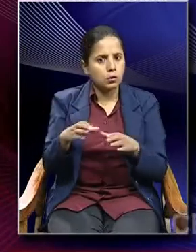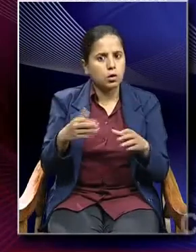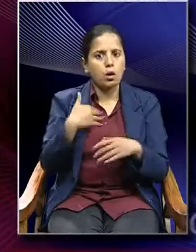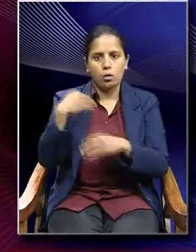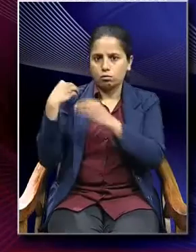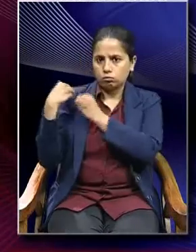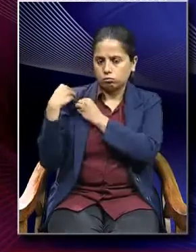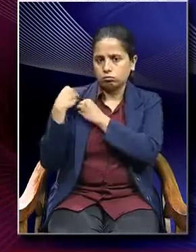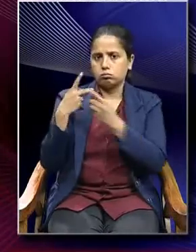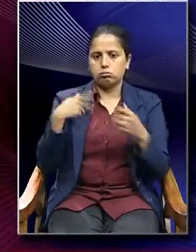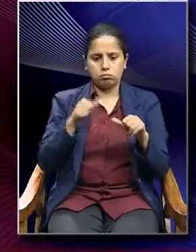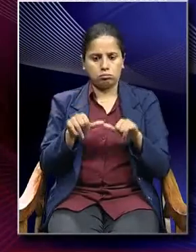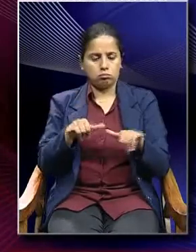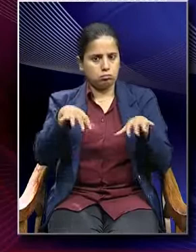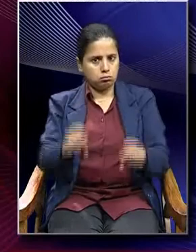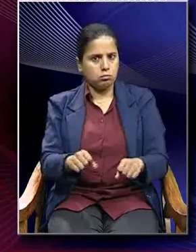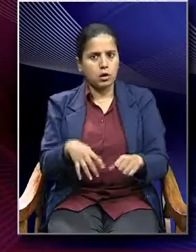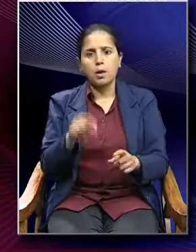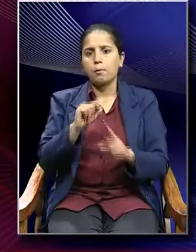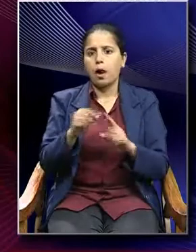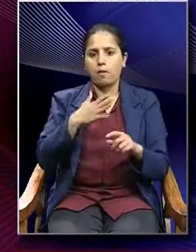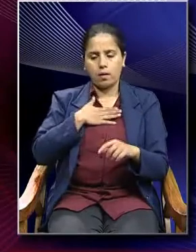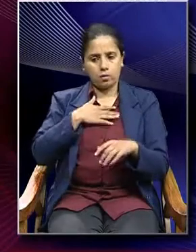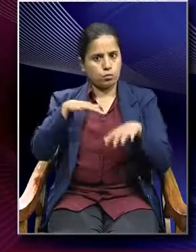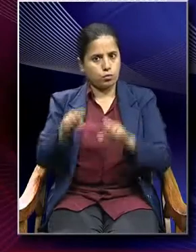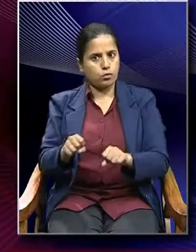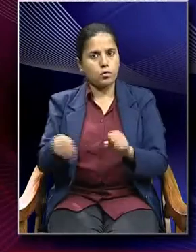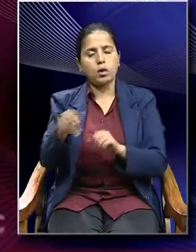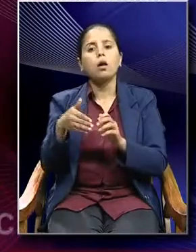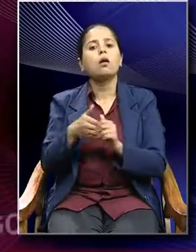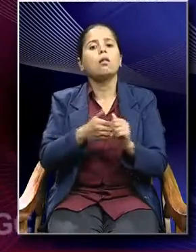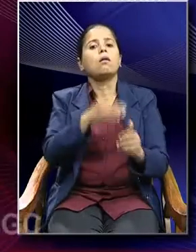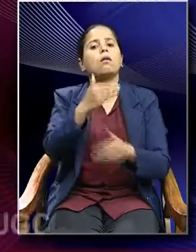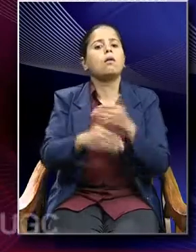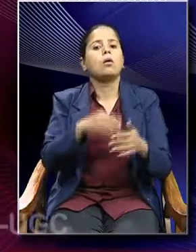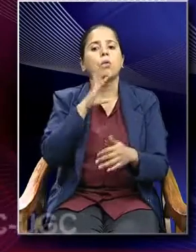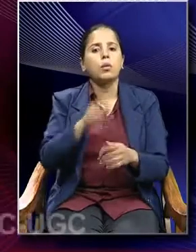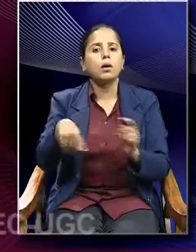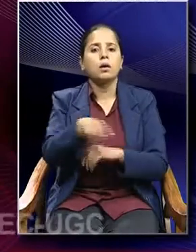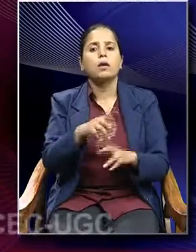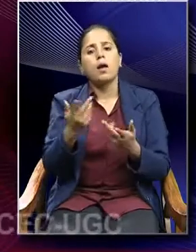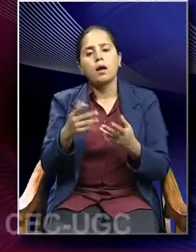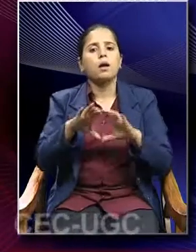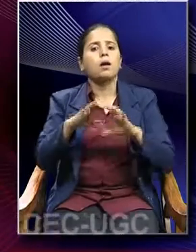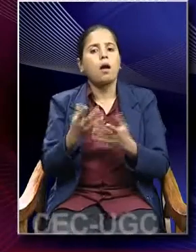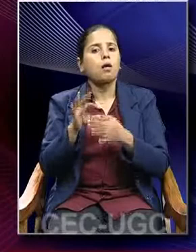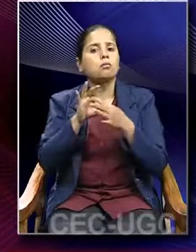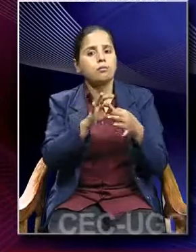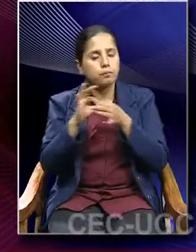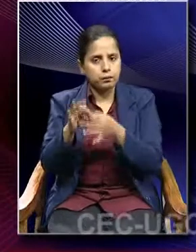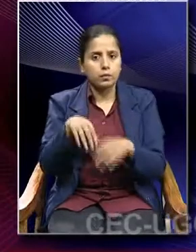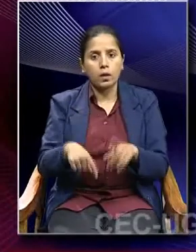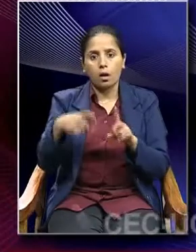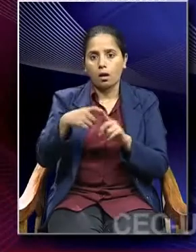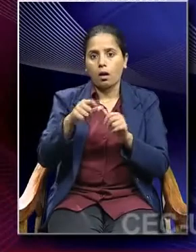of property to private ownership, which was leading to the formation of class relation. So Karl